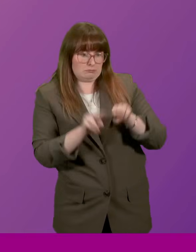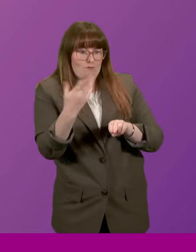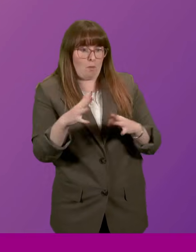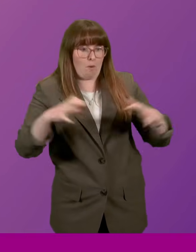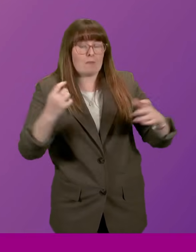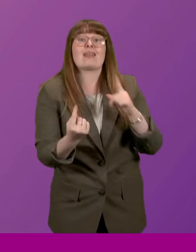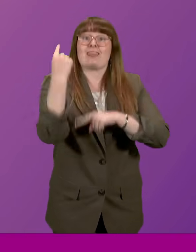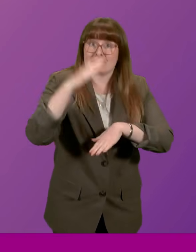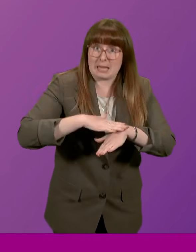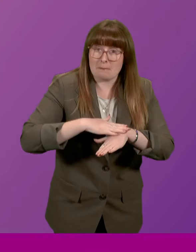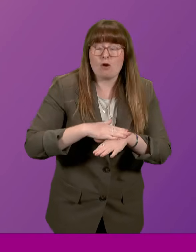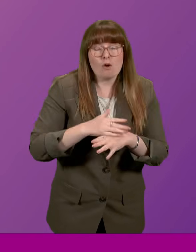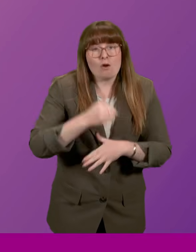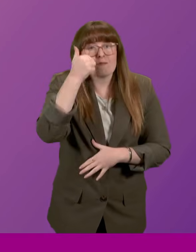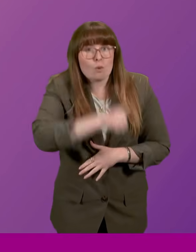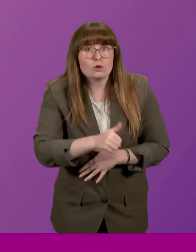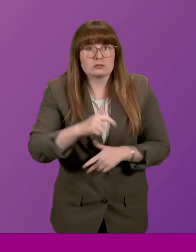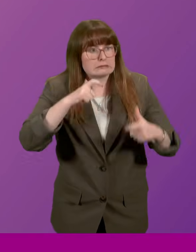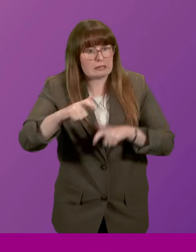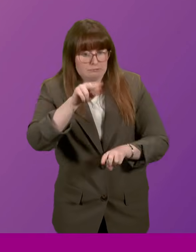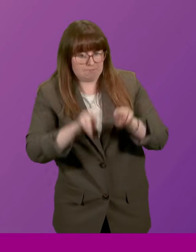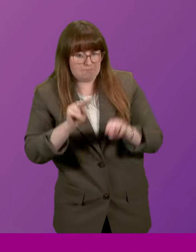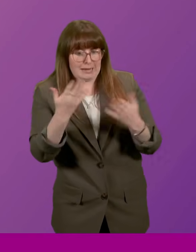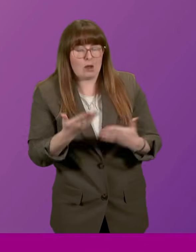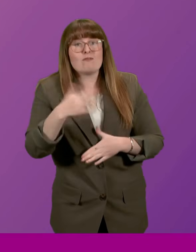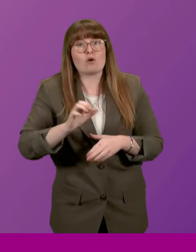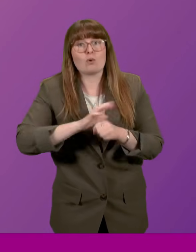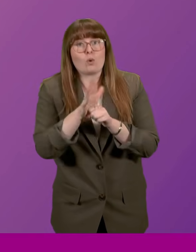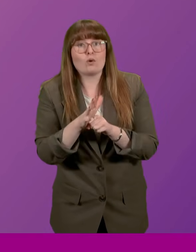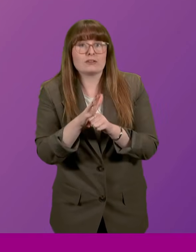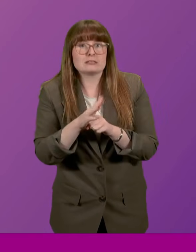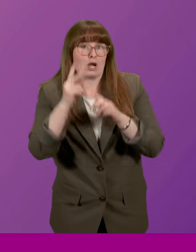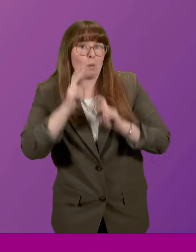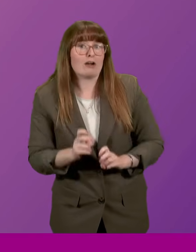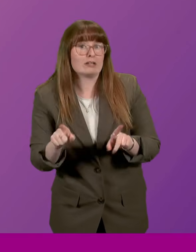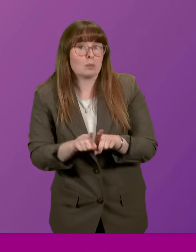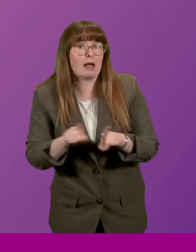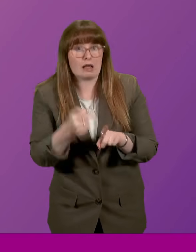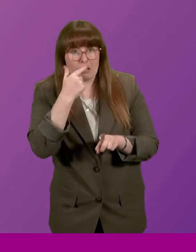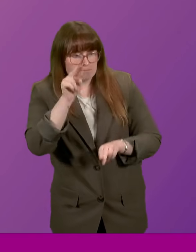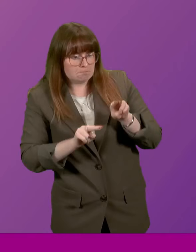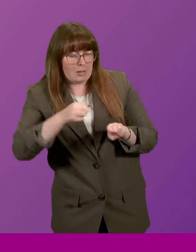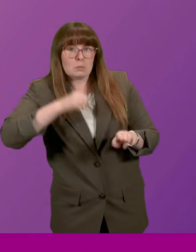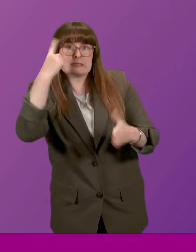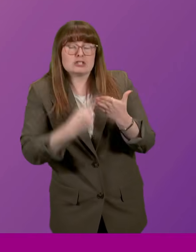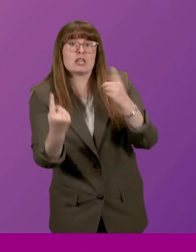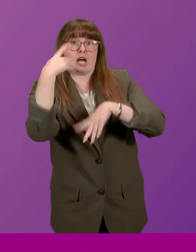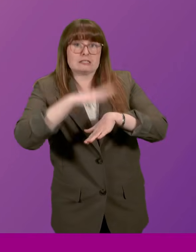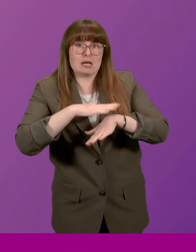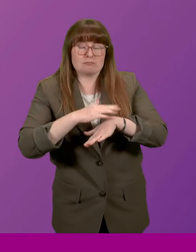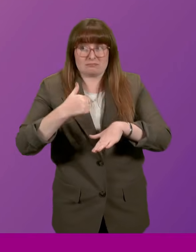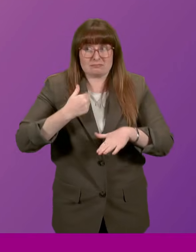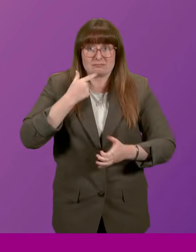at the time, and they are, of course, being subjected to scrutiny by the COVID-19 inquiry. Now, I have been very